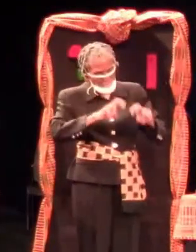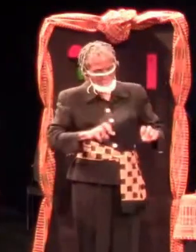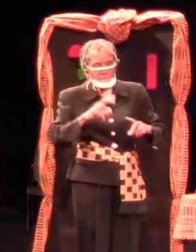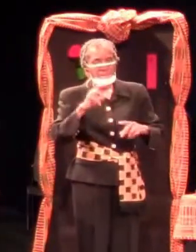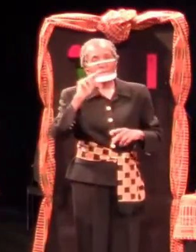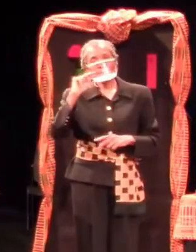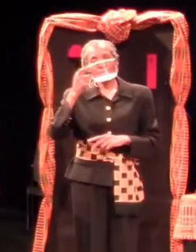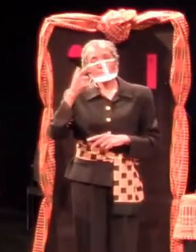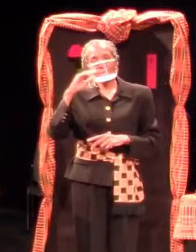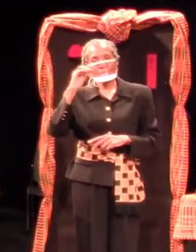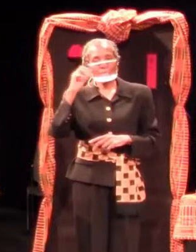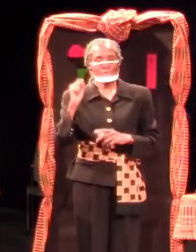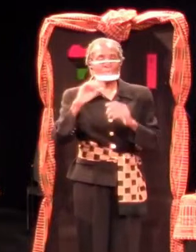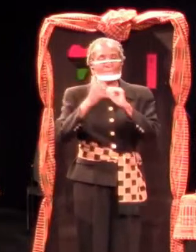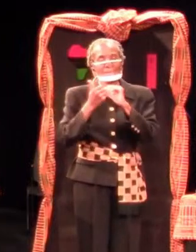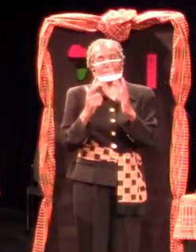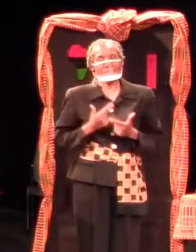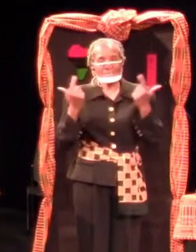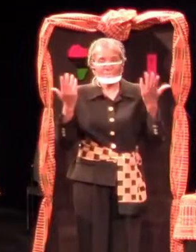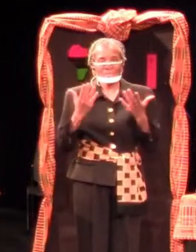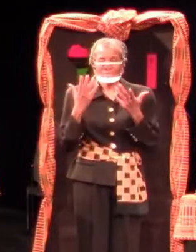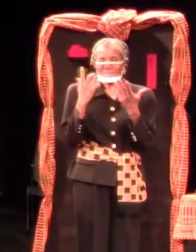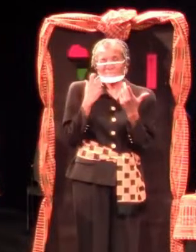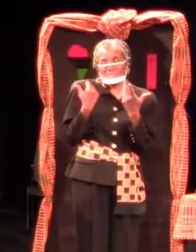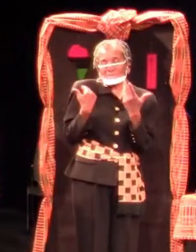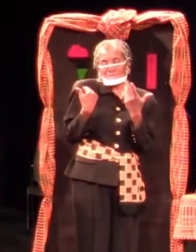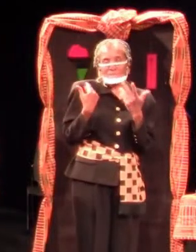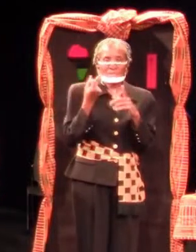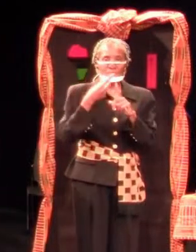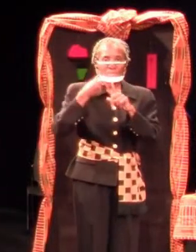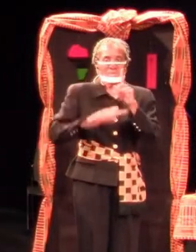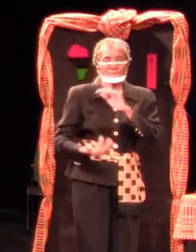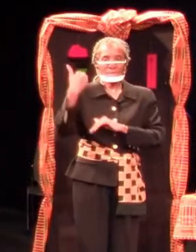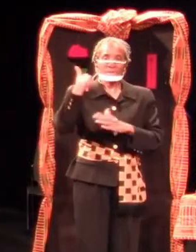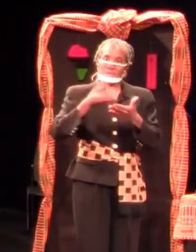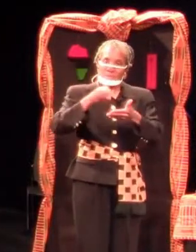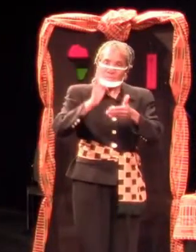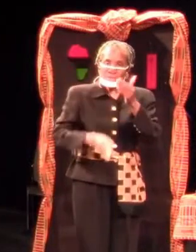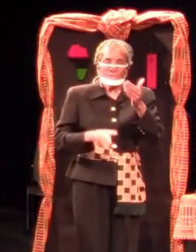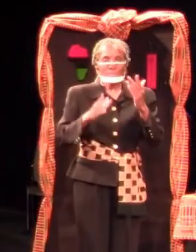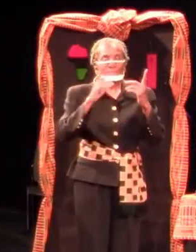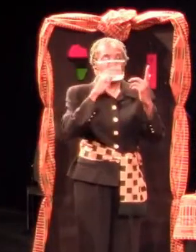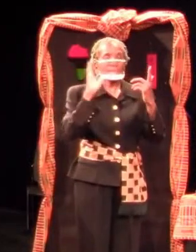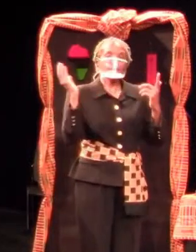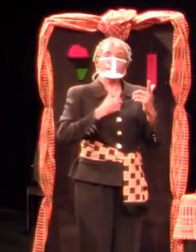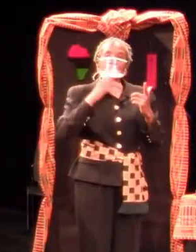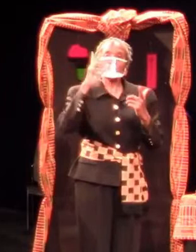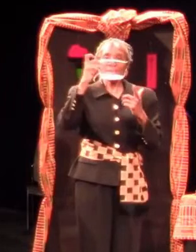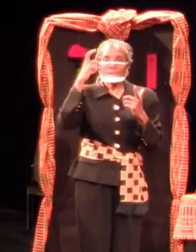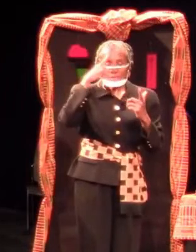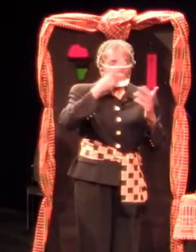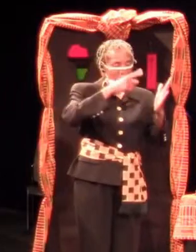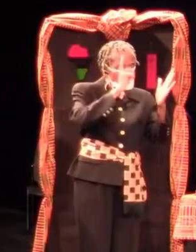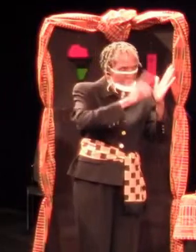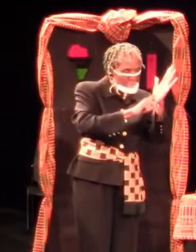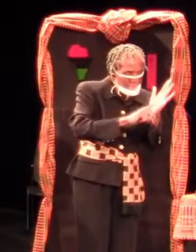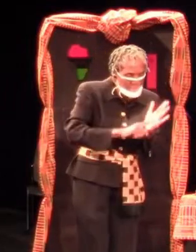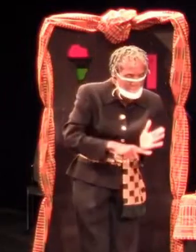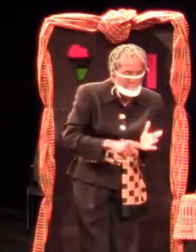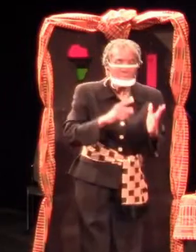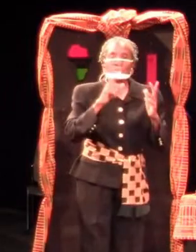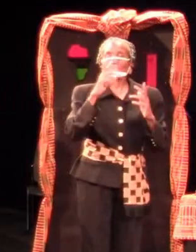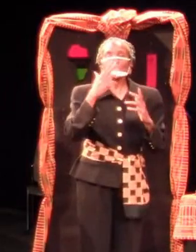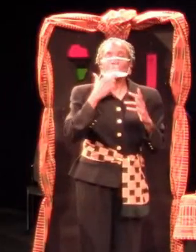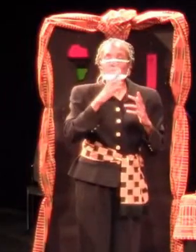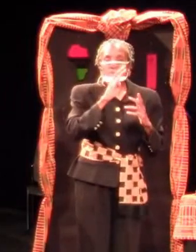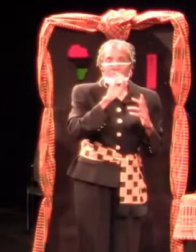this country was completed only a few months ago. Our government, which conducts detailed surveys of everything from sugar beets in